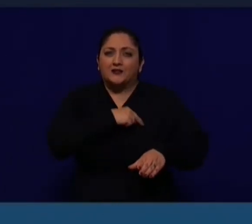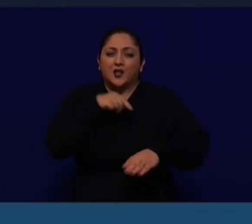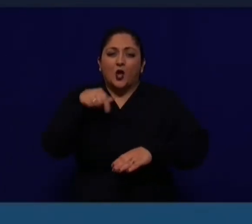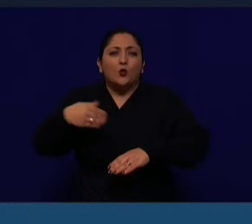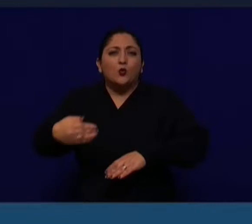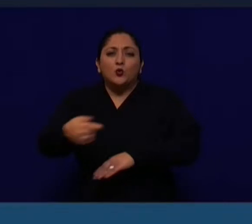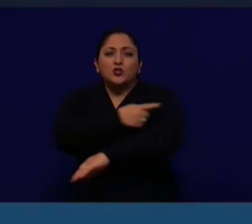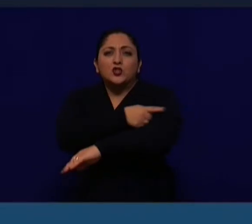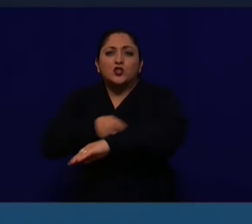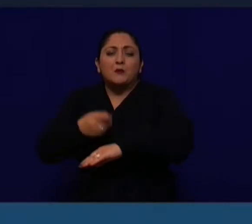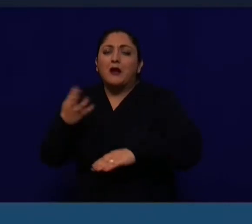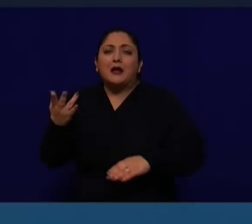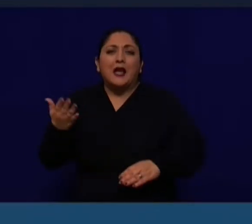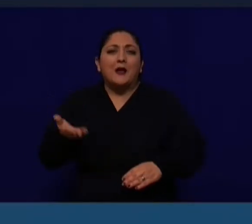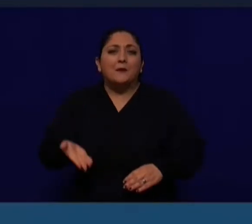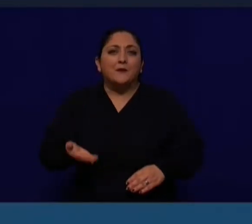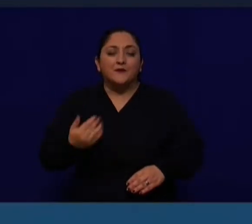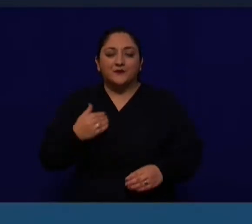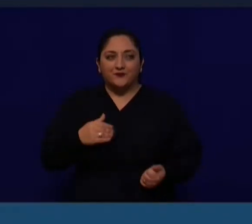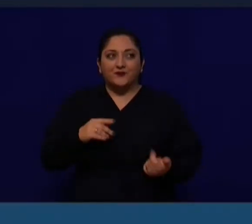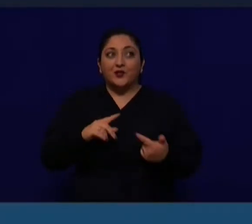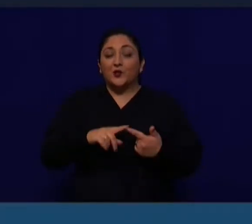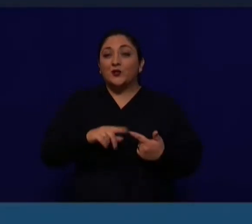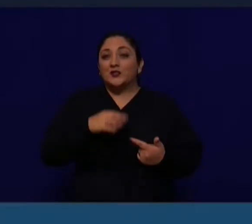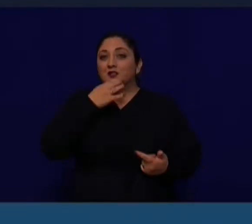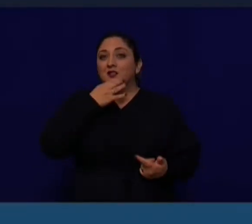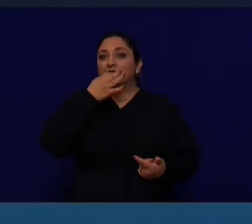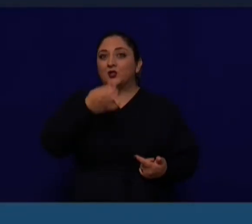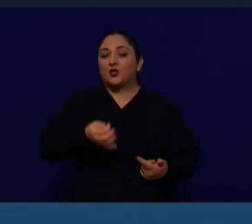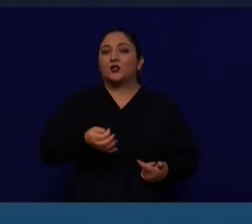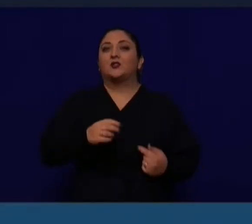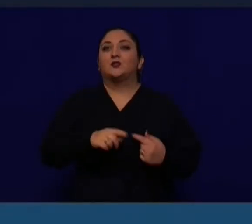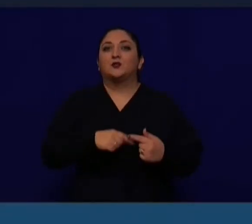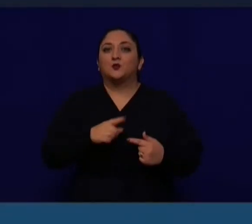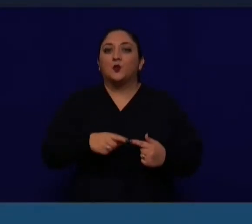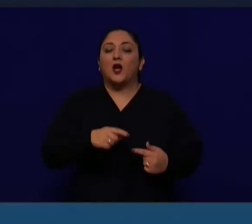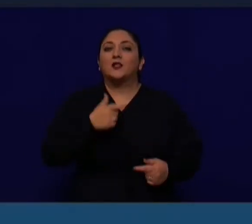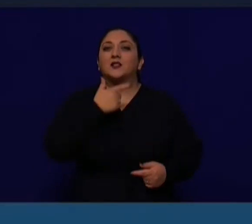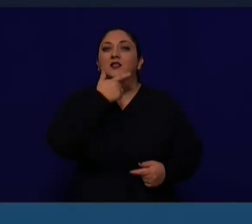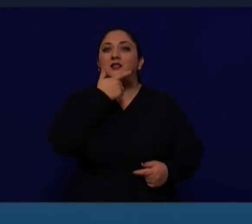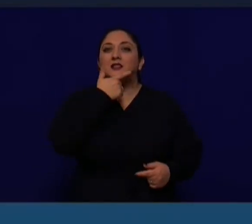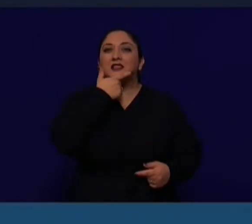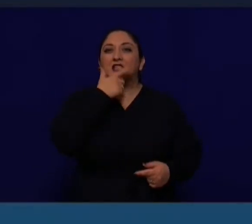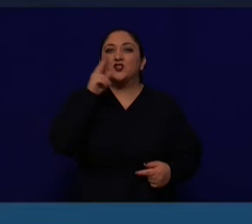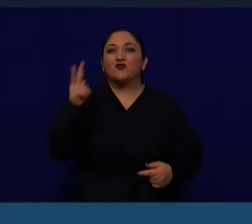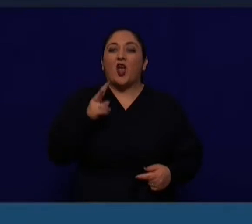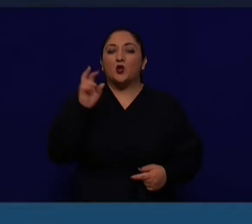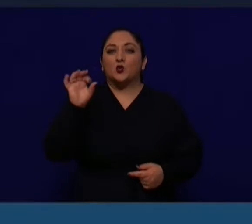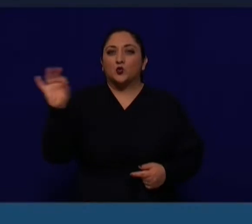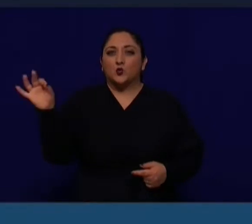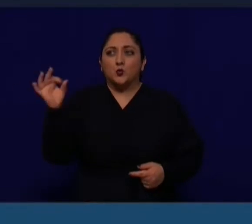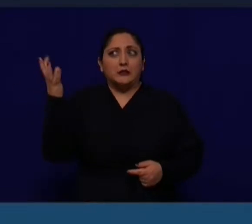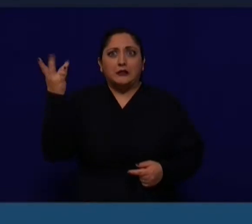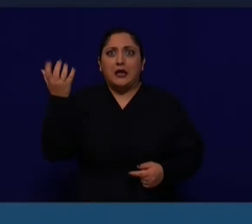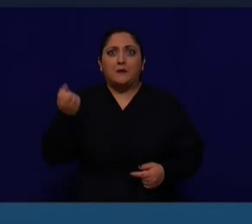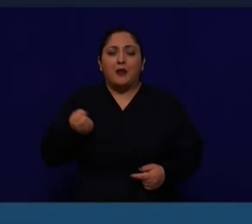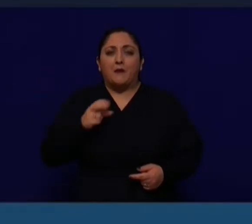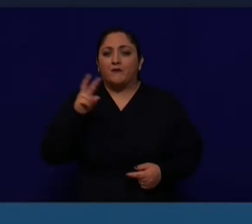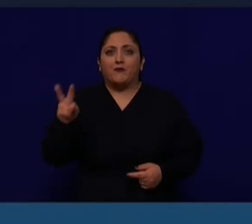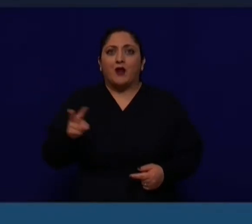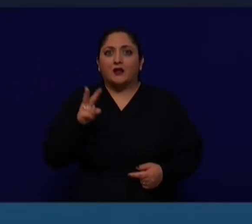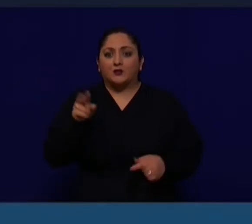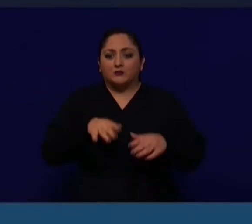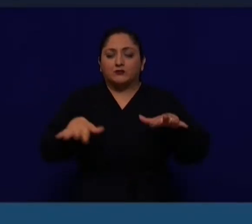wieħed u ieħor, apparti minn hekk rigward il-każijiet tal-varjant. Semmejt statistika figura dwar ir-Renju Unit